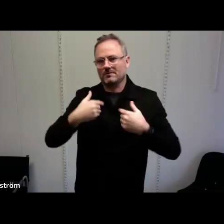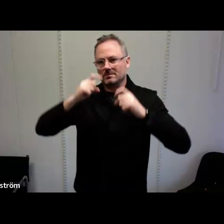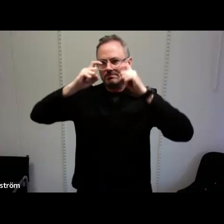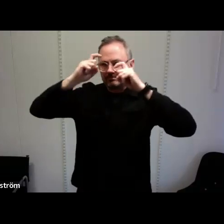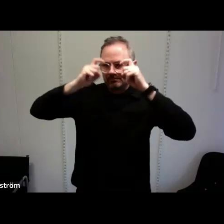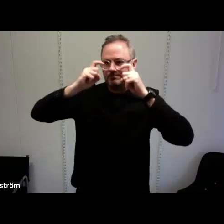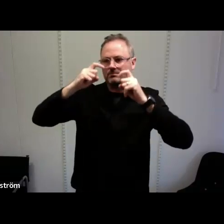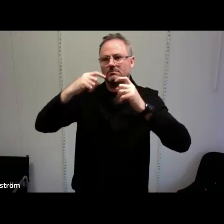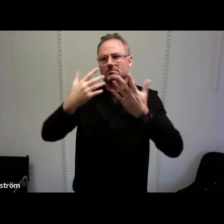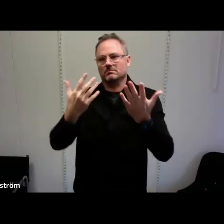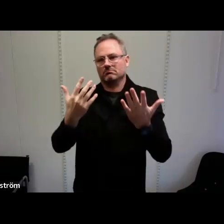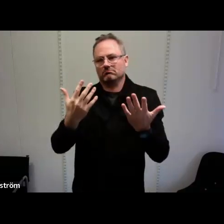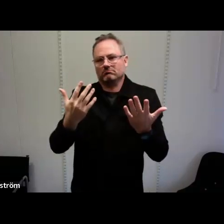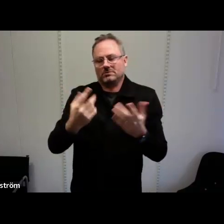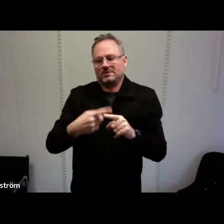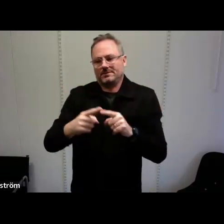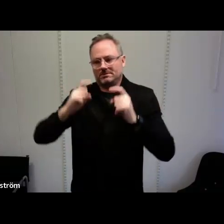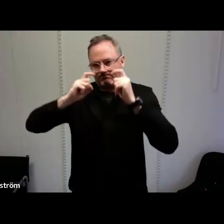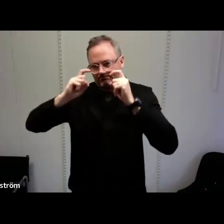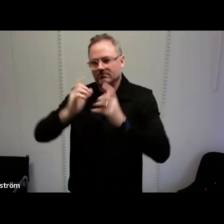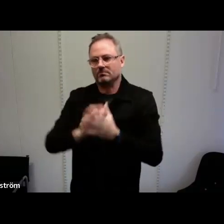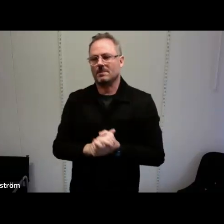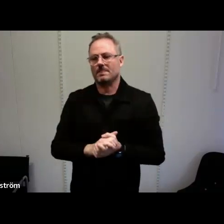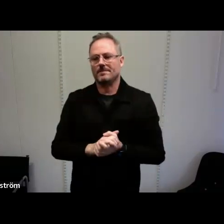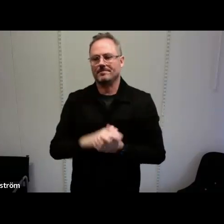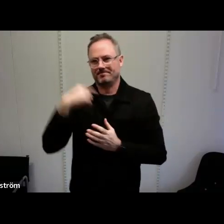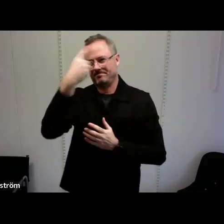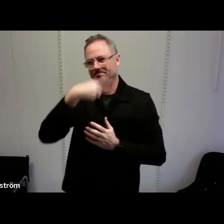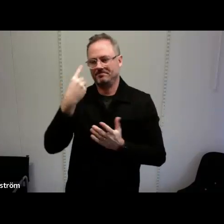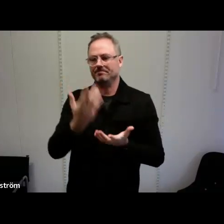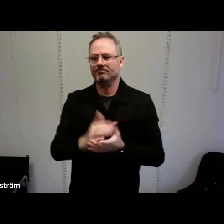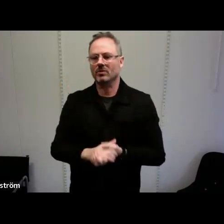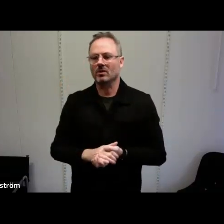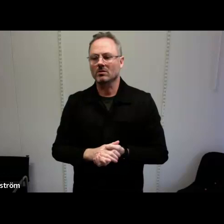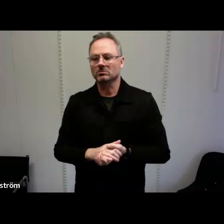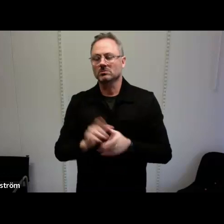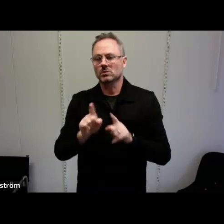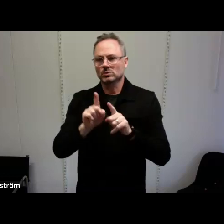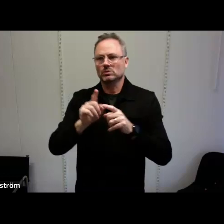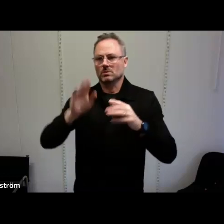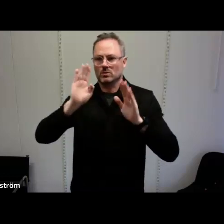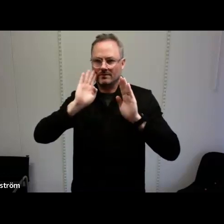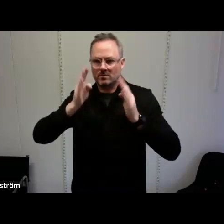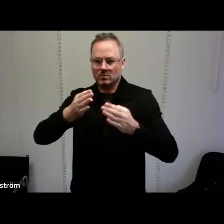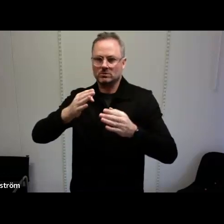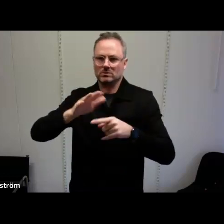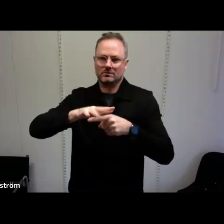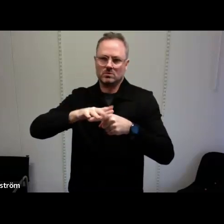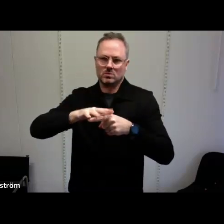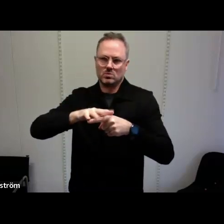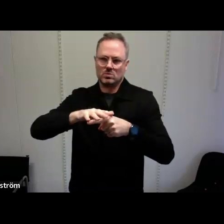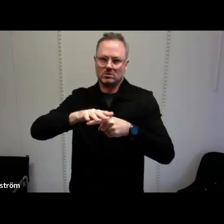We know that things like facial expression are also really critical for sign language development. So these are things that we're looking for as well.